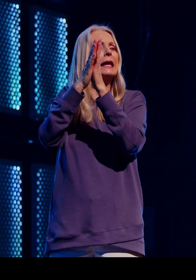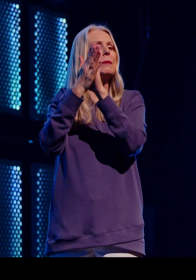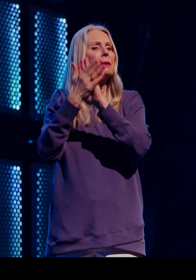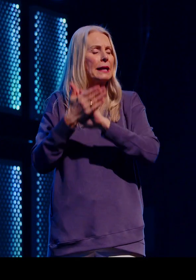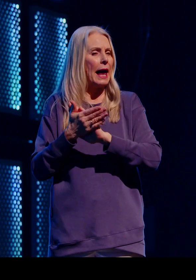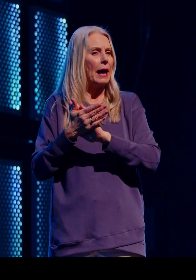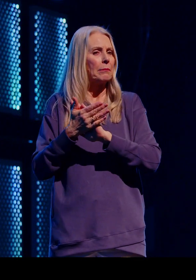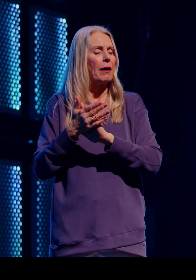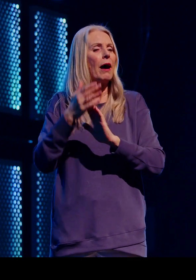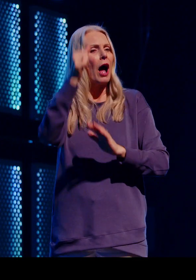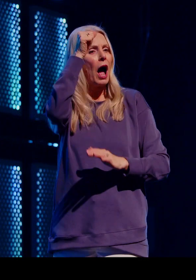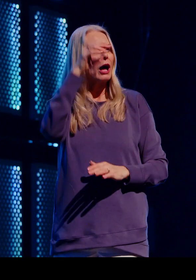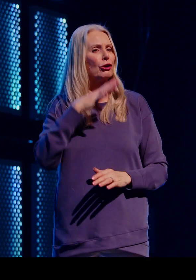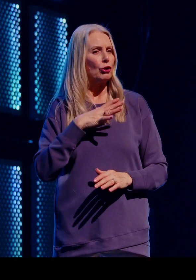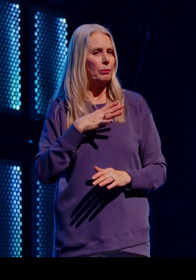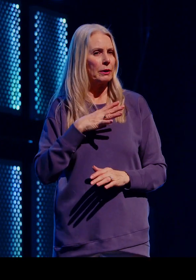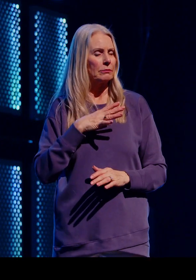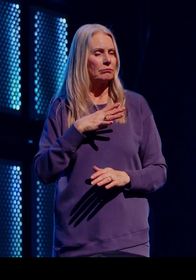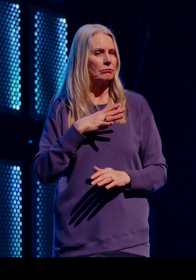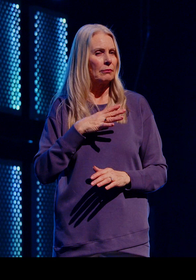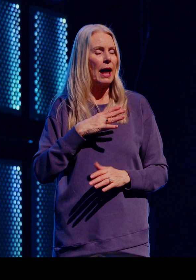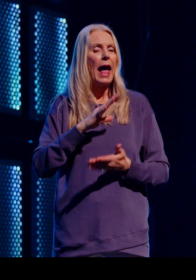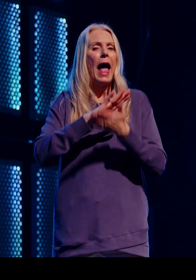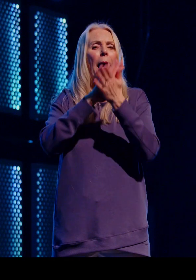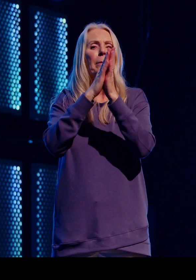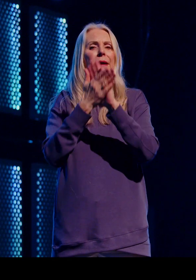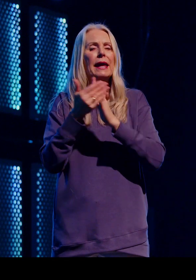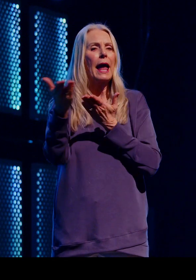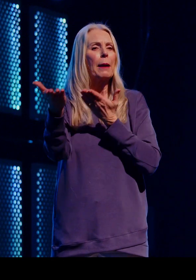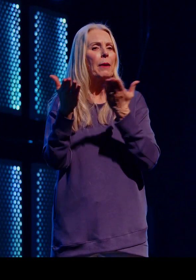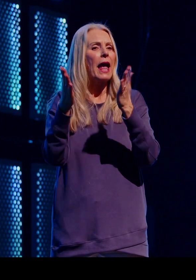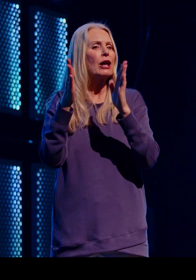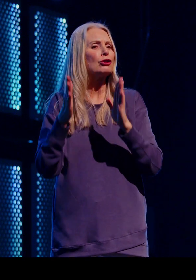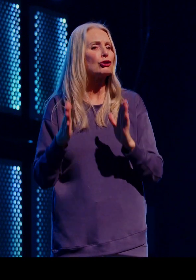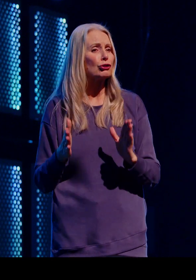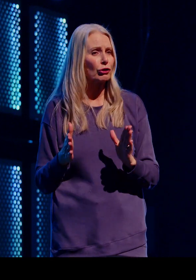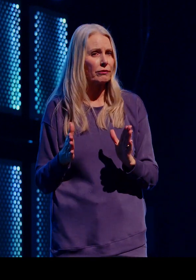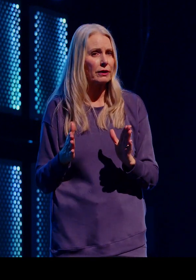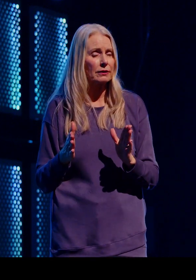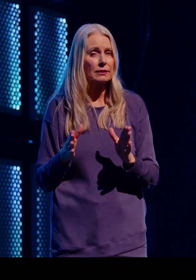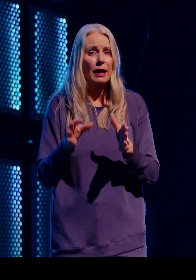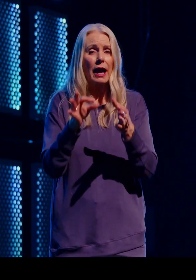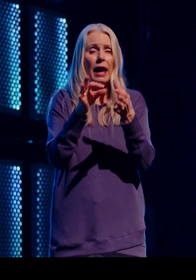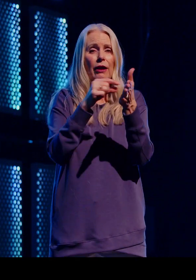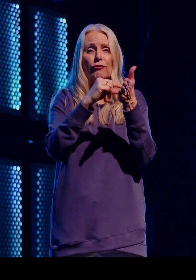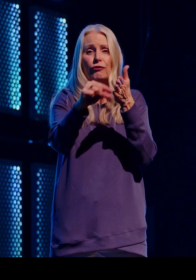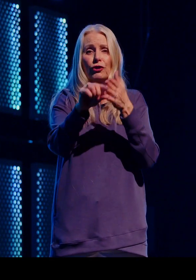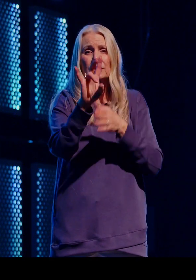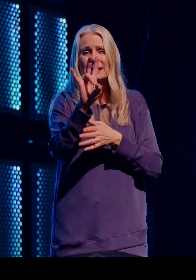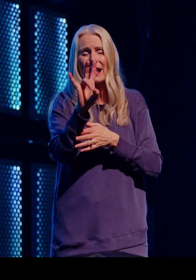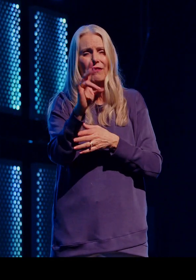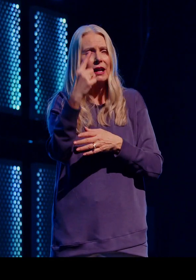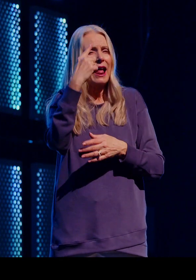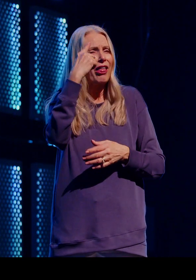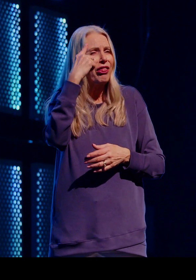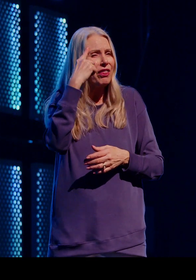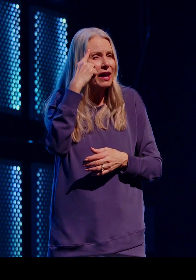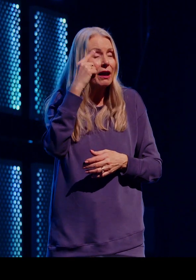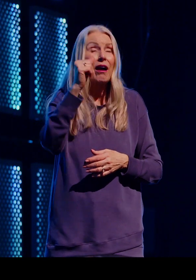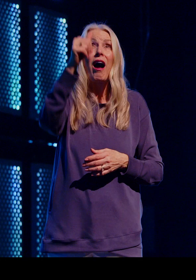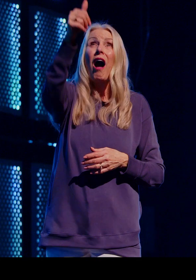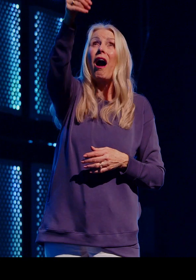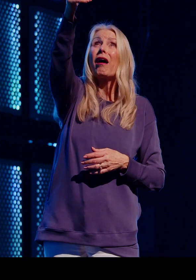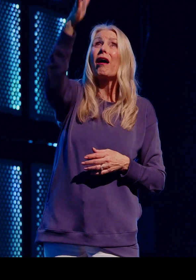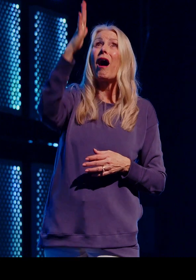took on the form of a human and became a servant in verse 7. He became a servant. Think about that. God